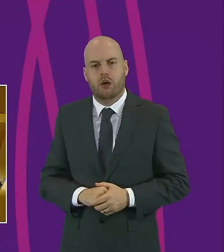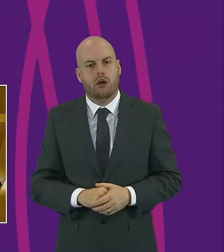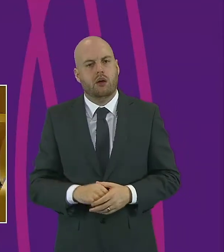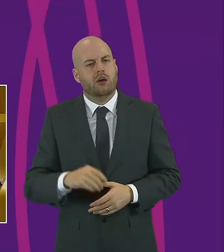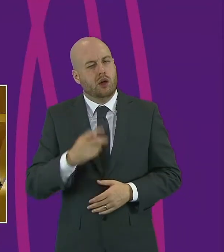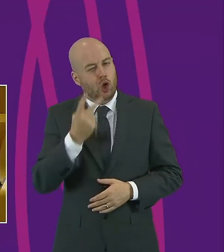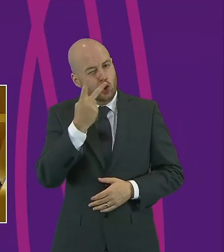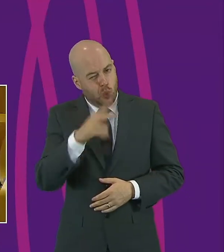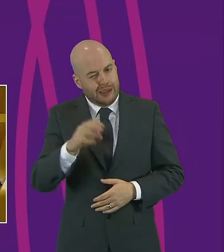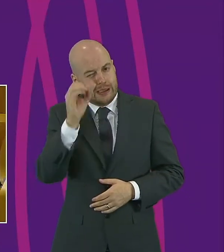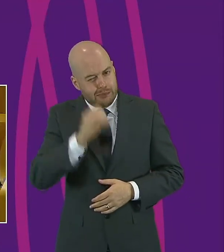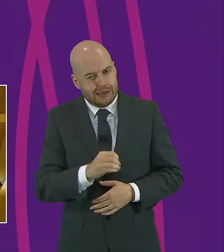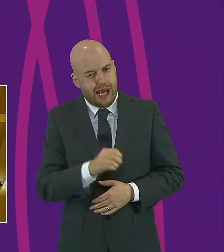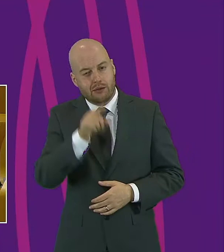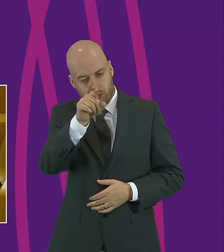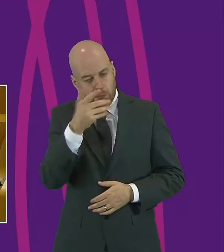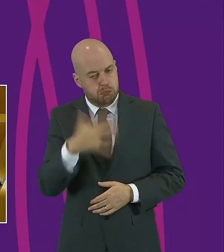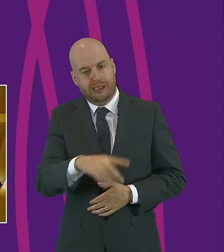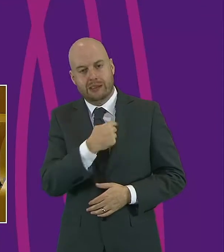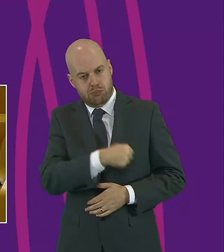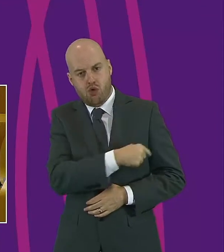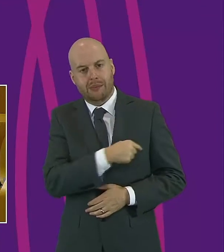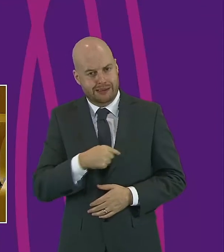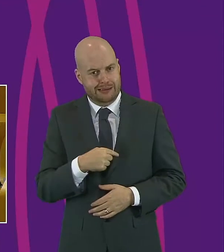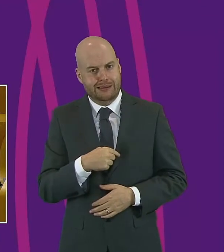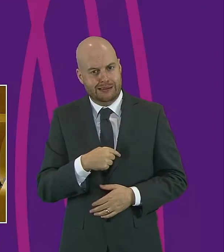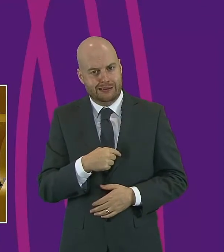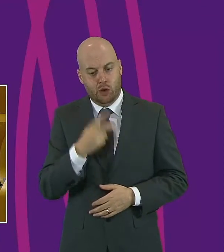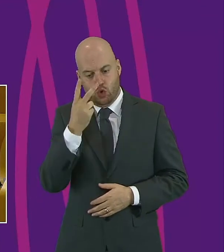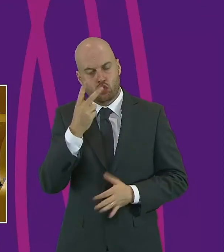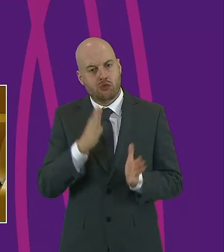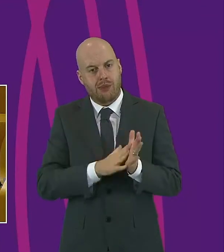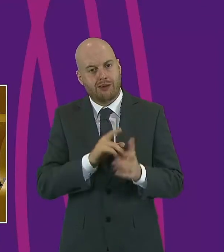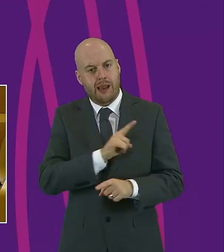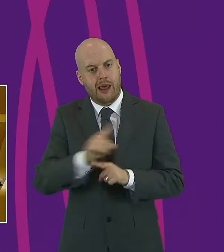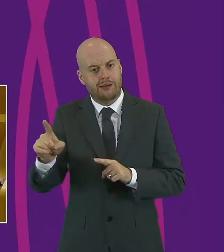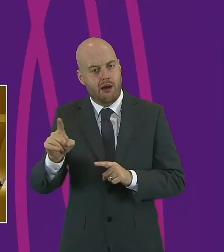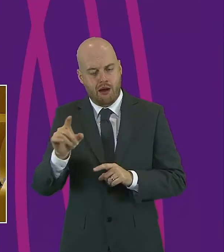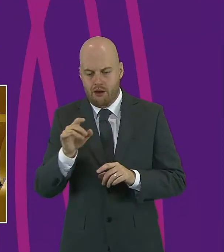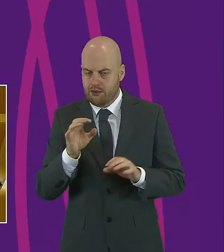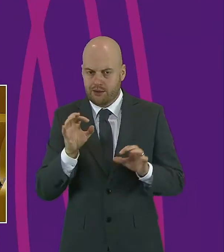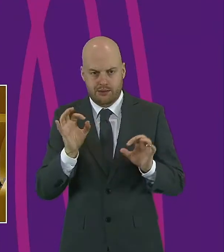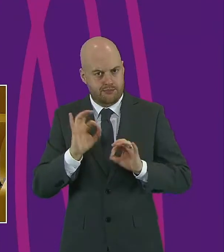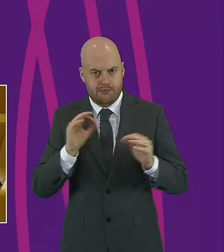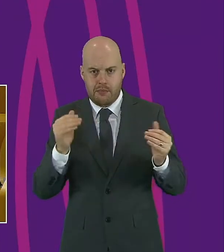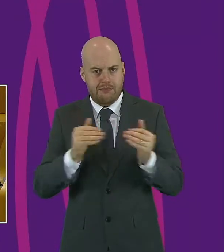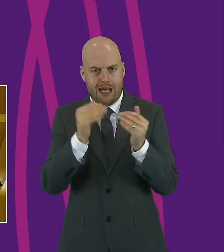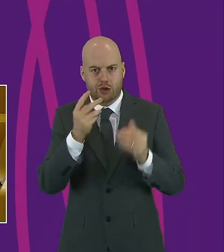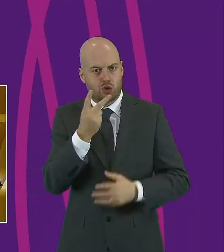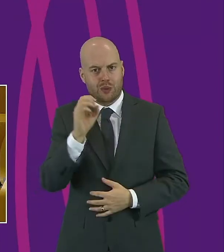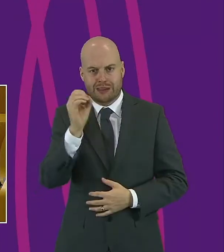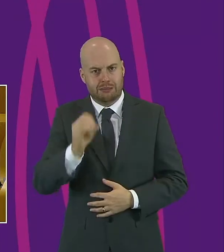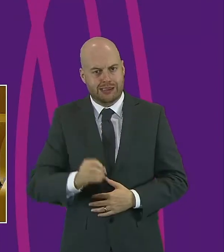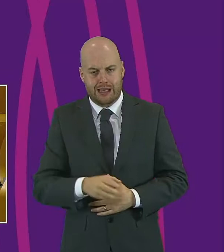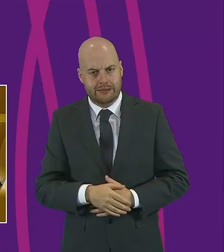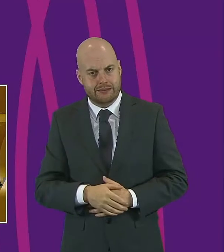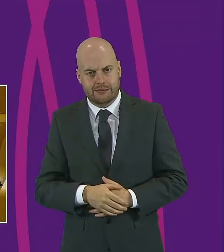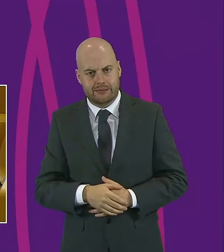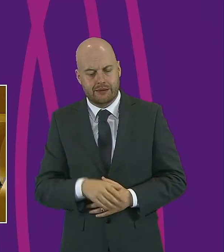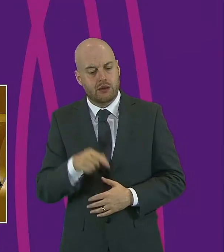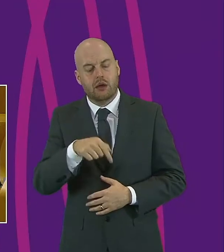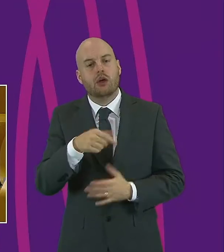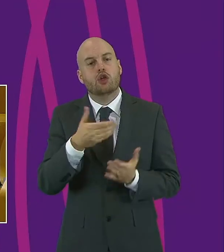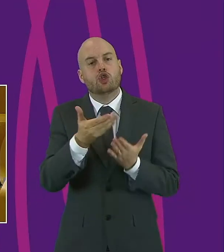and after 2 months, they are still not being delivered. And in fact, that document that was published yesterday talked about